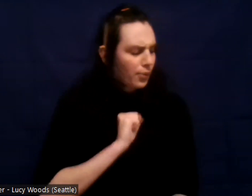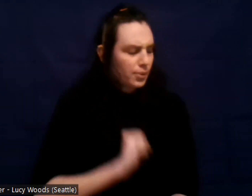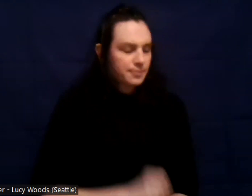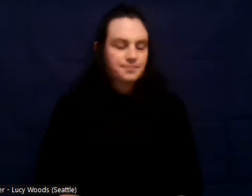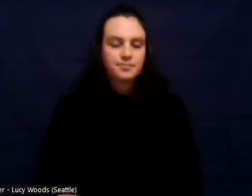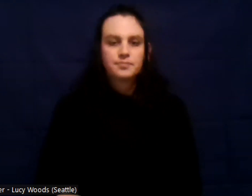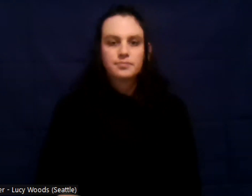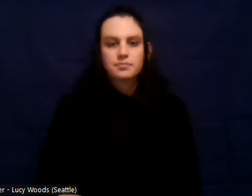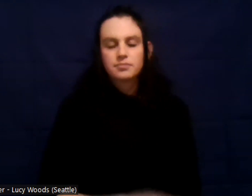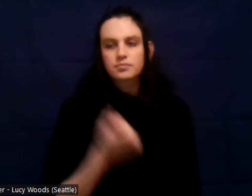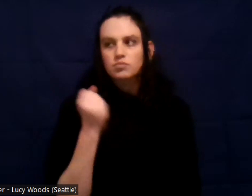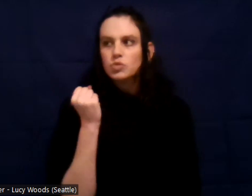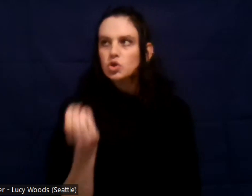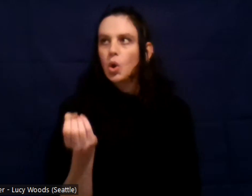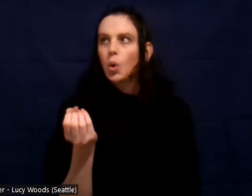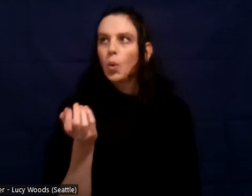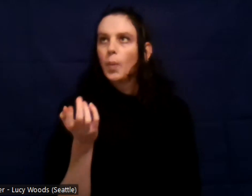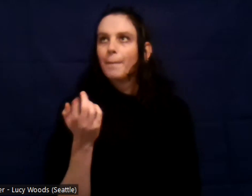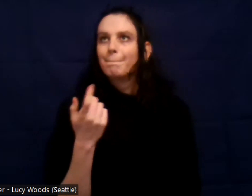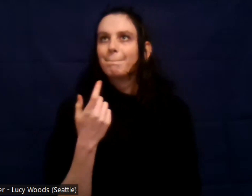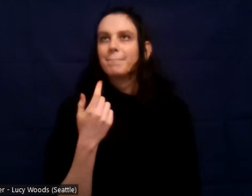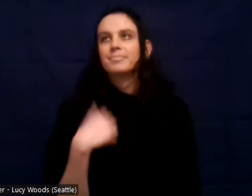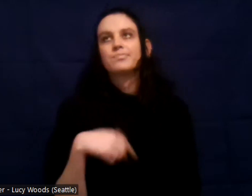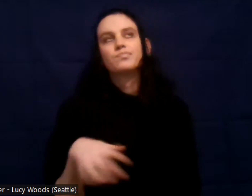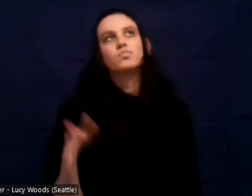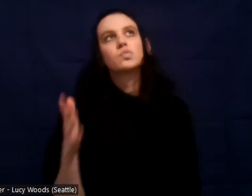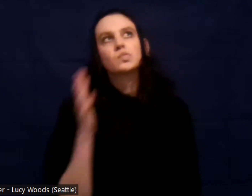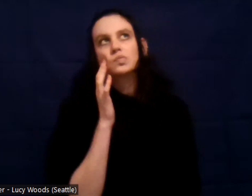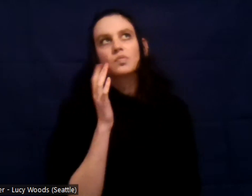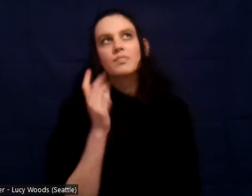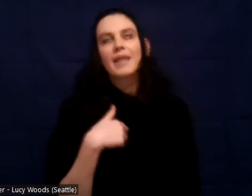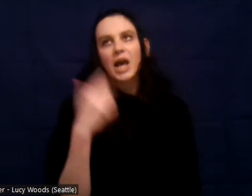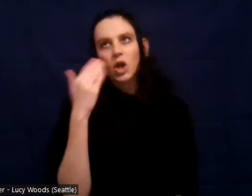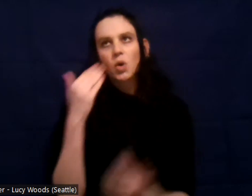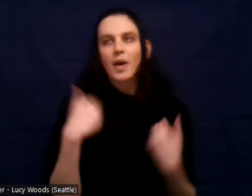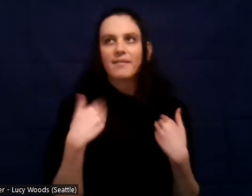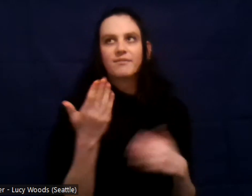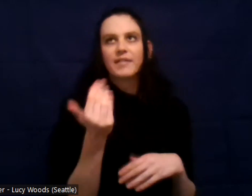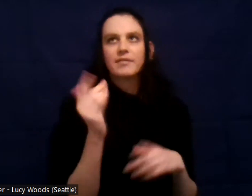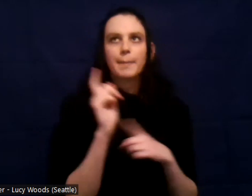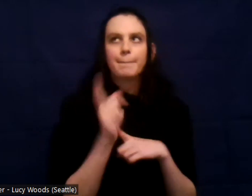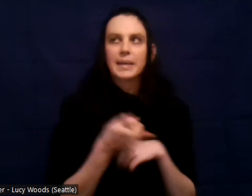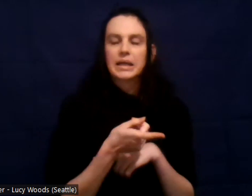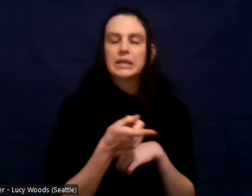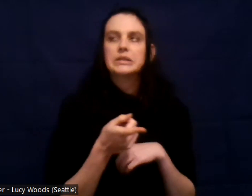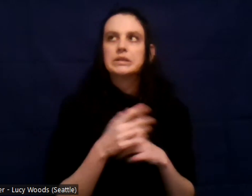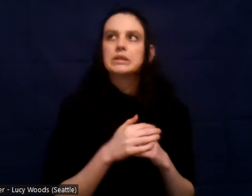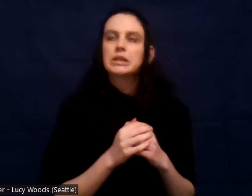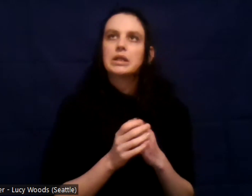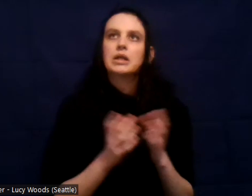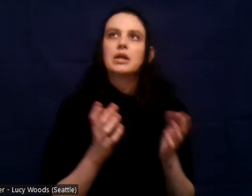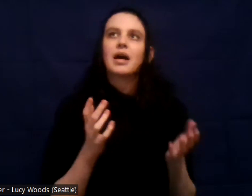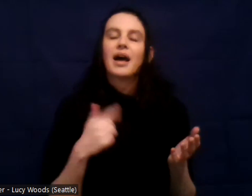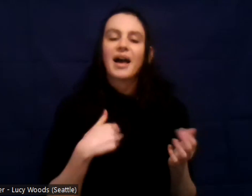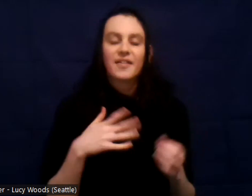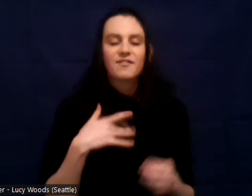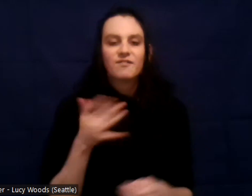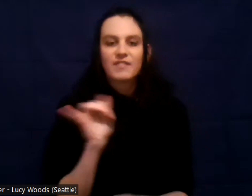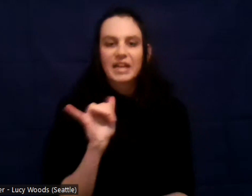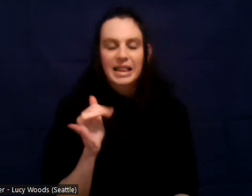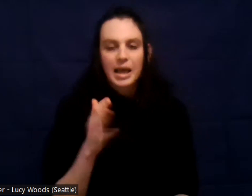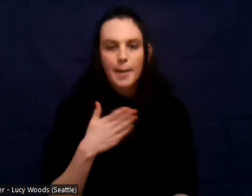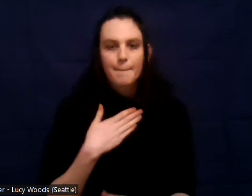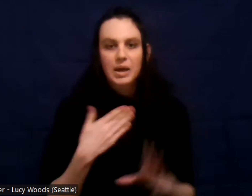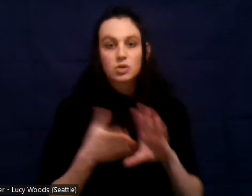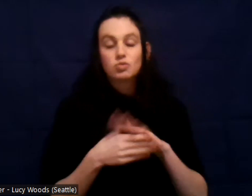so, I don't want to spend too much time because I know I've got about 15 minutes. And I mean, I feel like our stories of what it